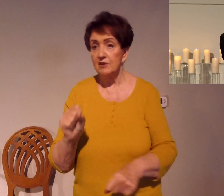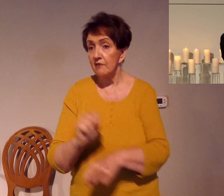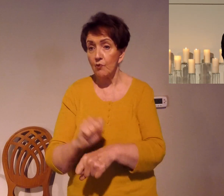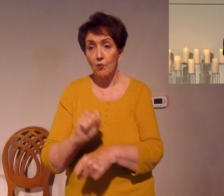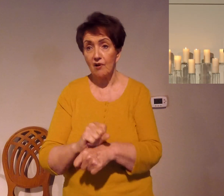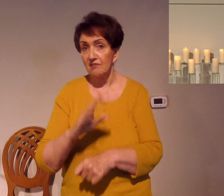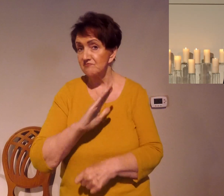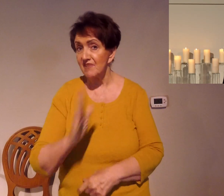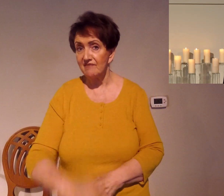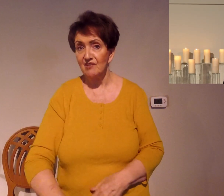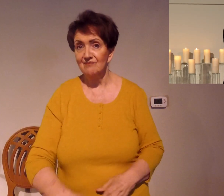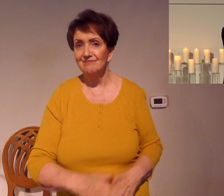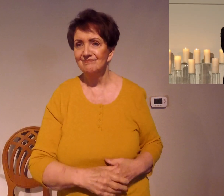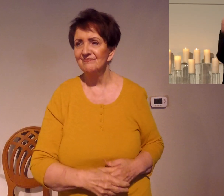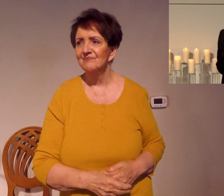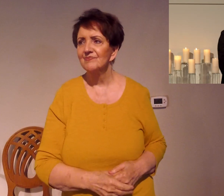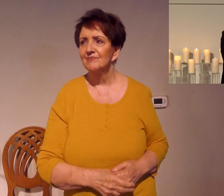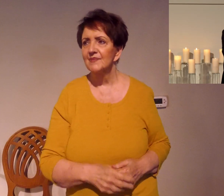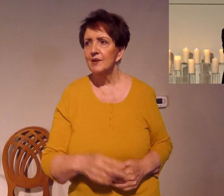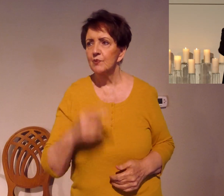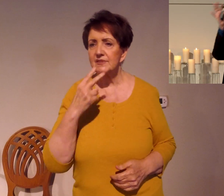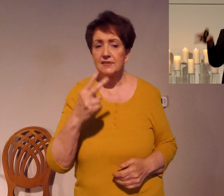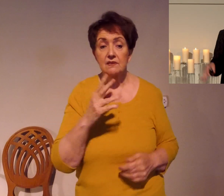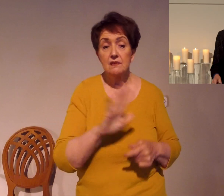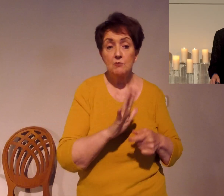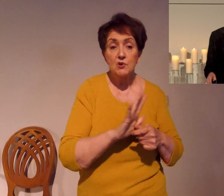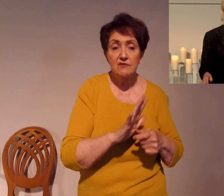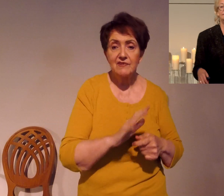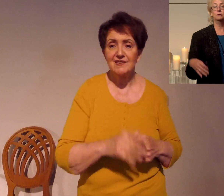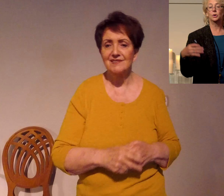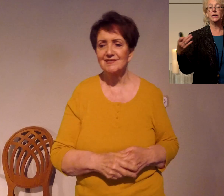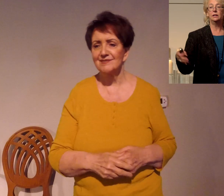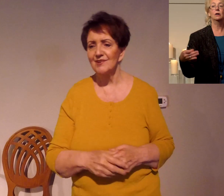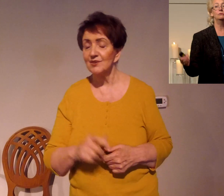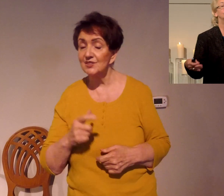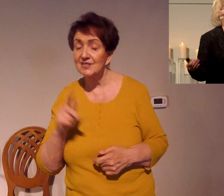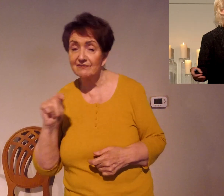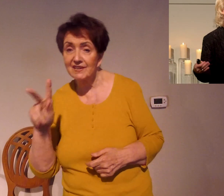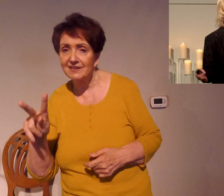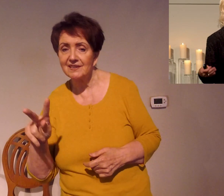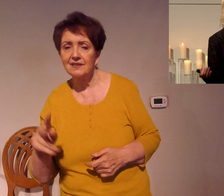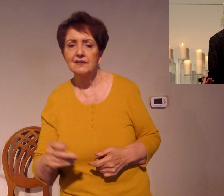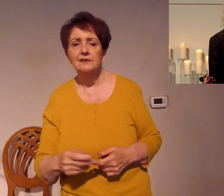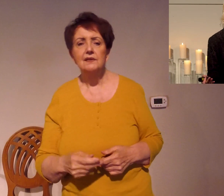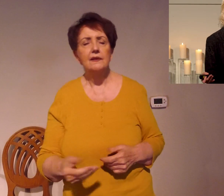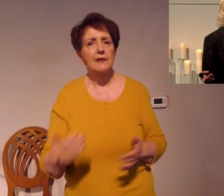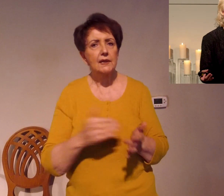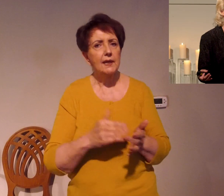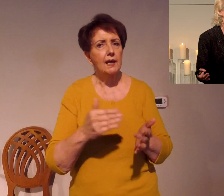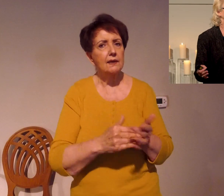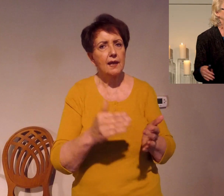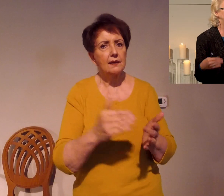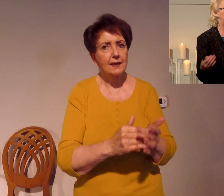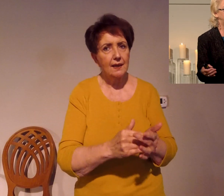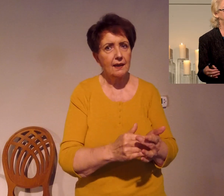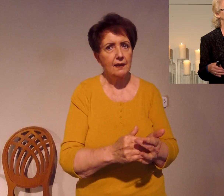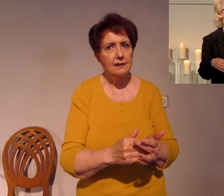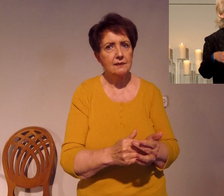And so we see that, and we see that in the movies and whatever it is, and then we're hit over and over and over and over again